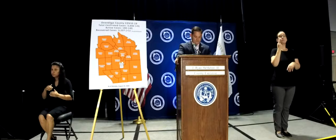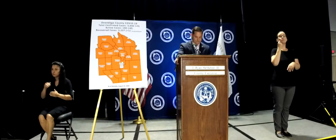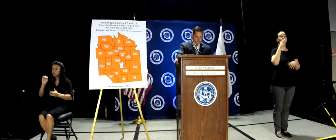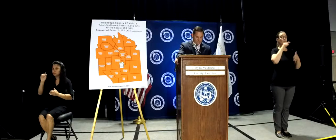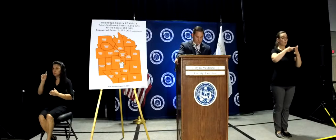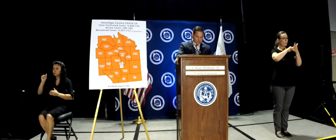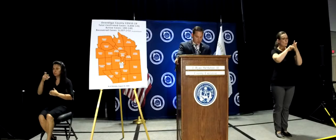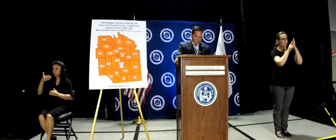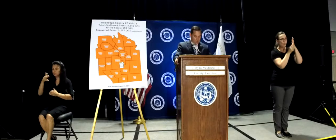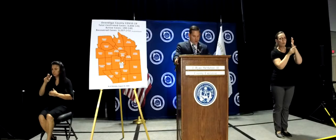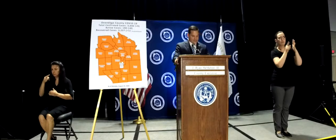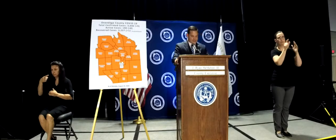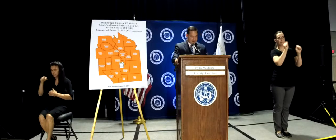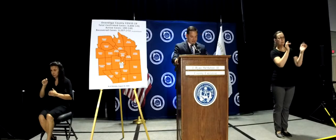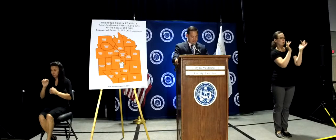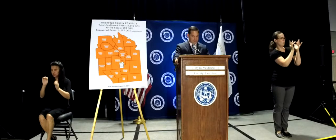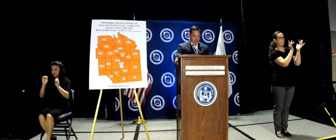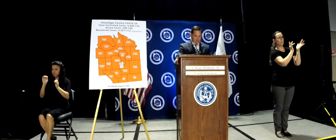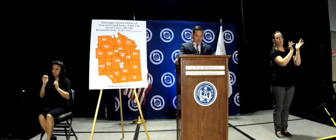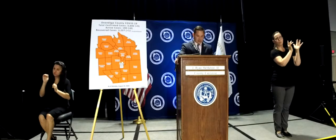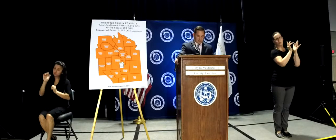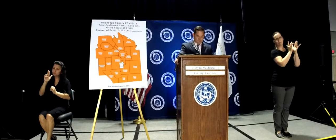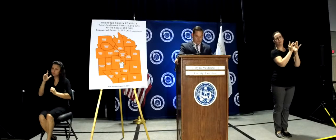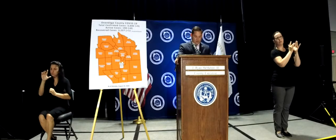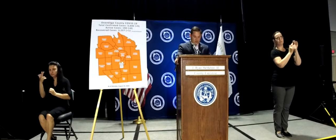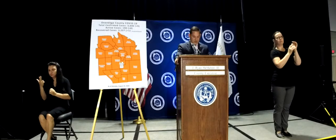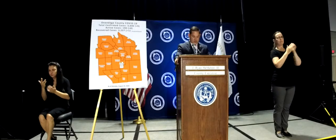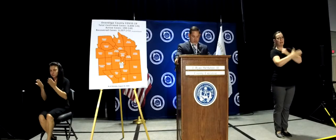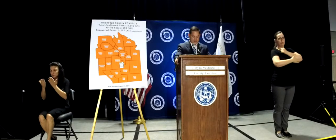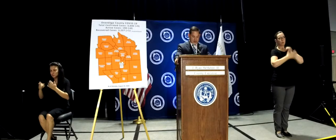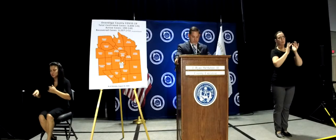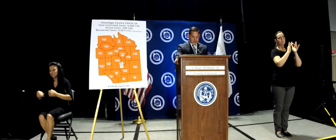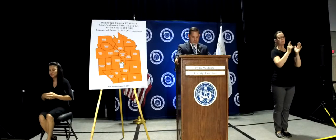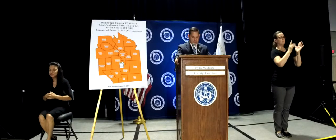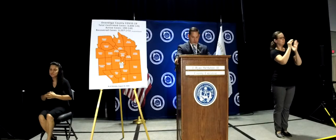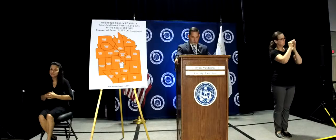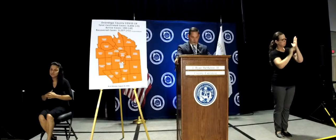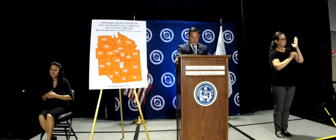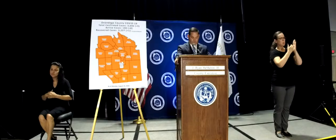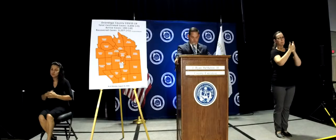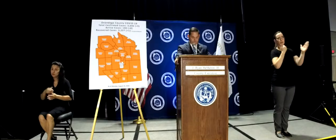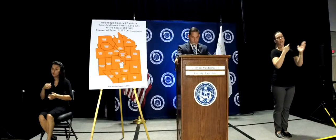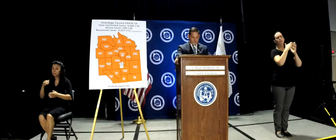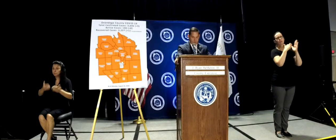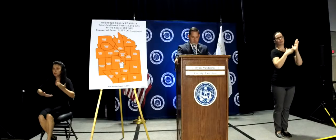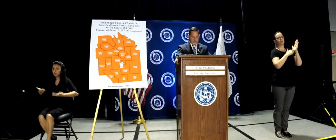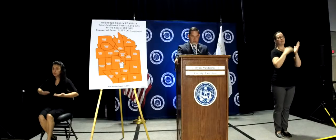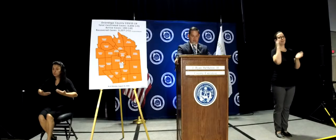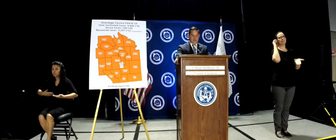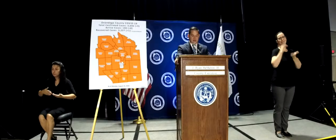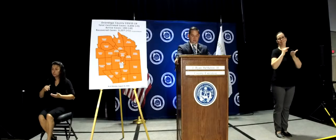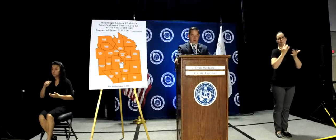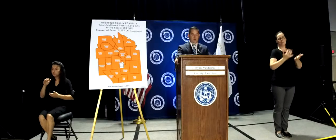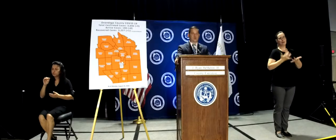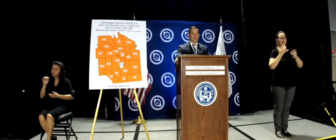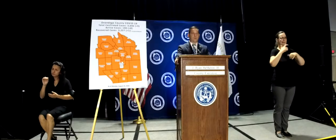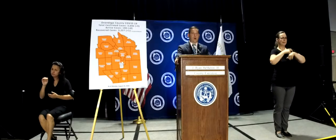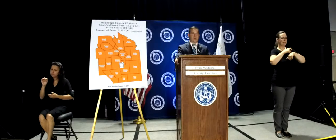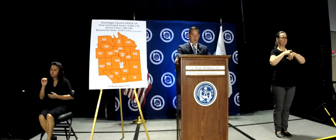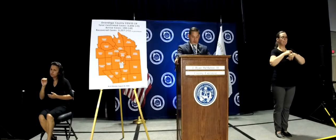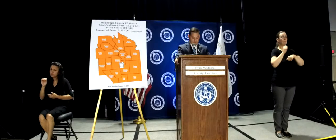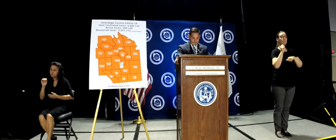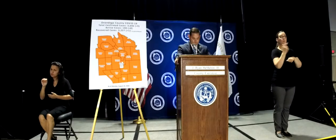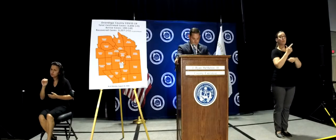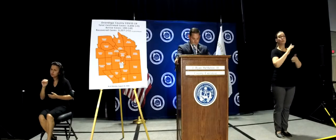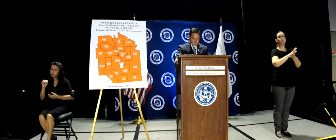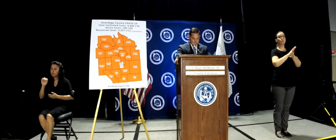lot. Wednesday, September 2nd, ESM and LinkCorp at the ESM High School